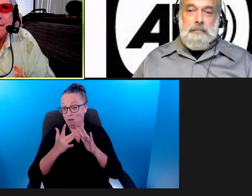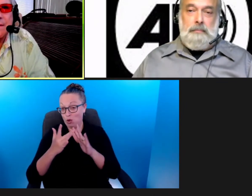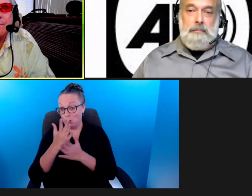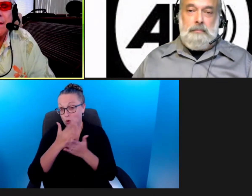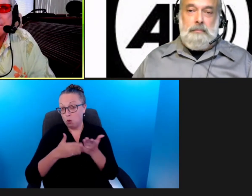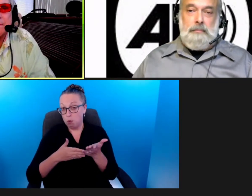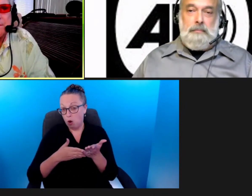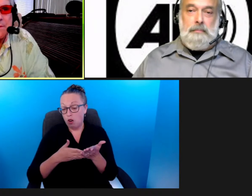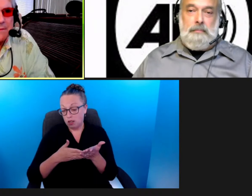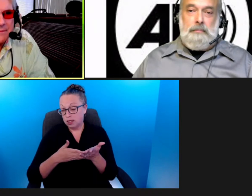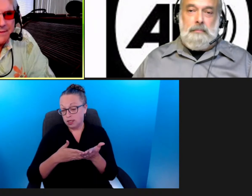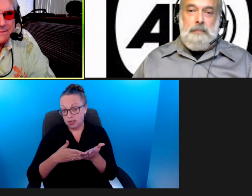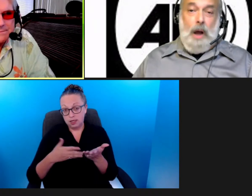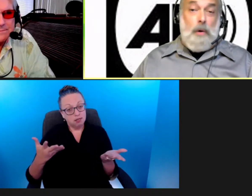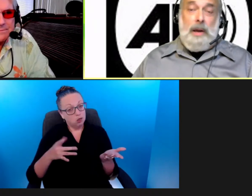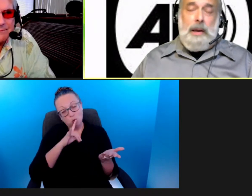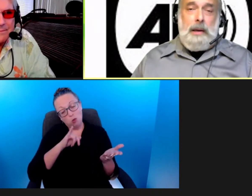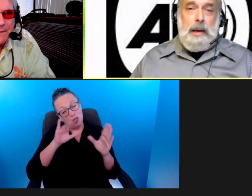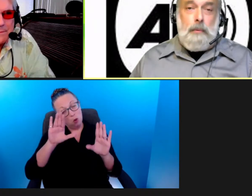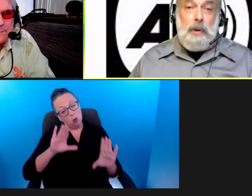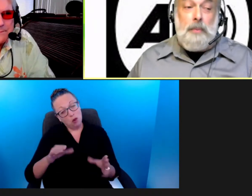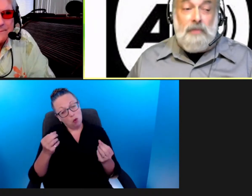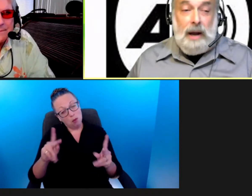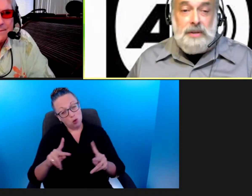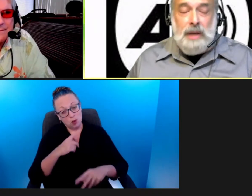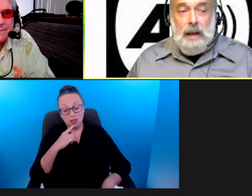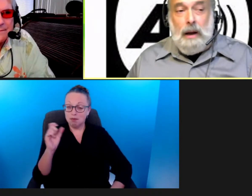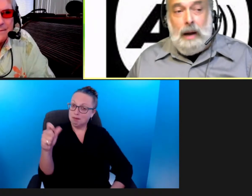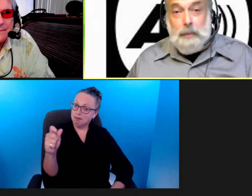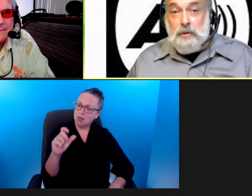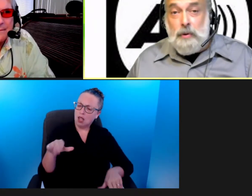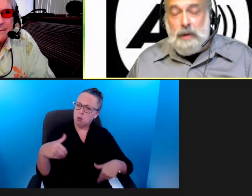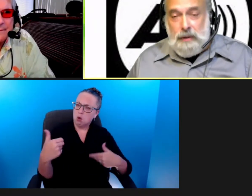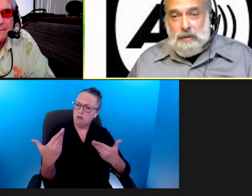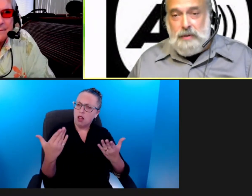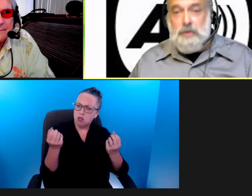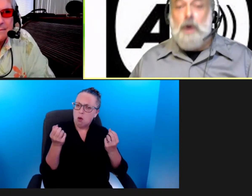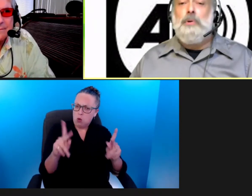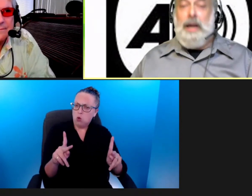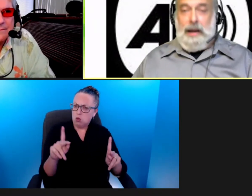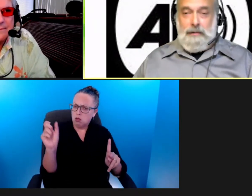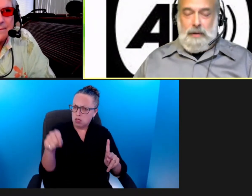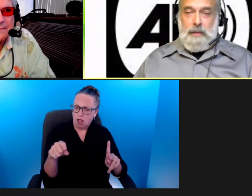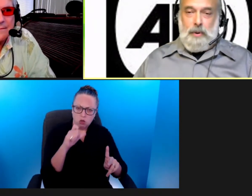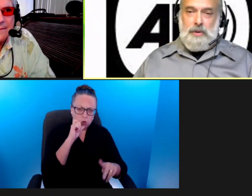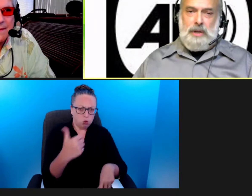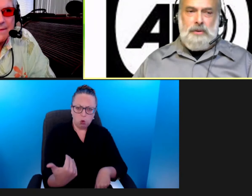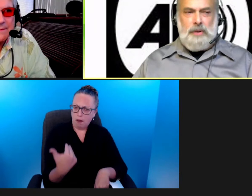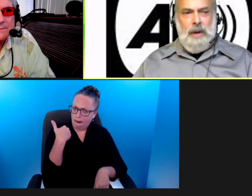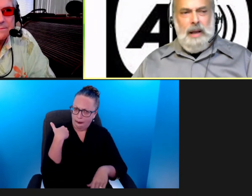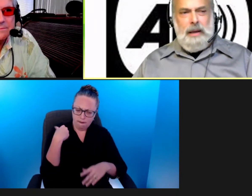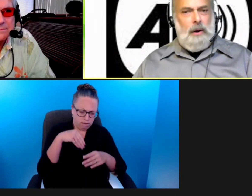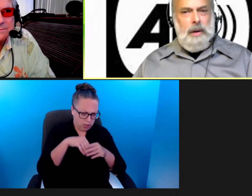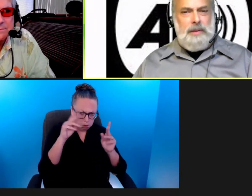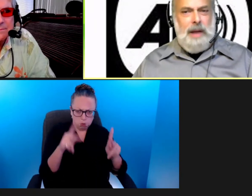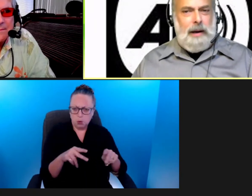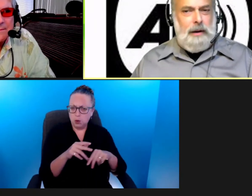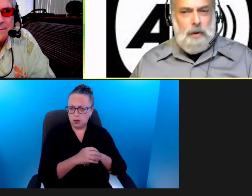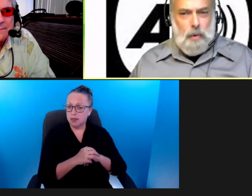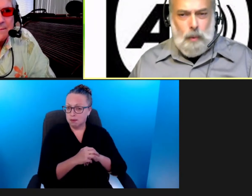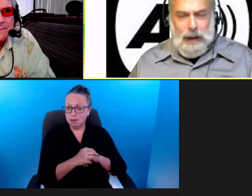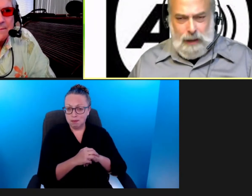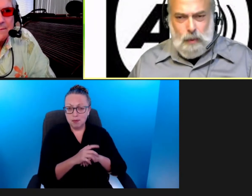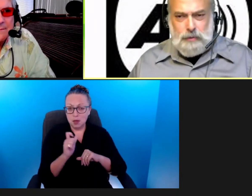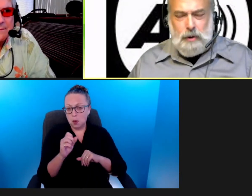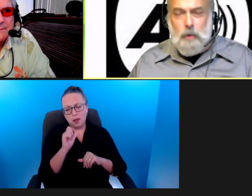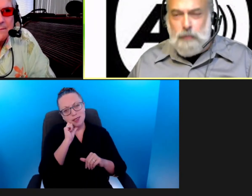is just terrific. Oh, it really provides opportunities that you don't have in person. So, it's not going to